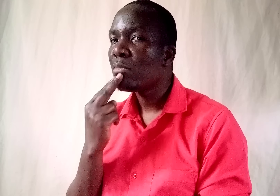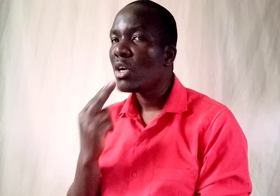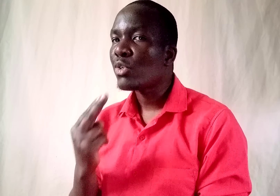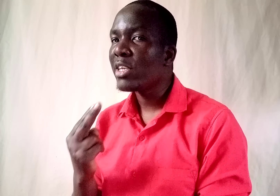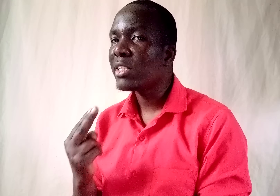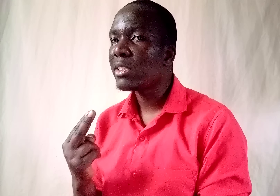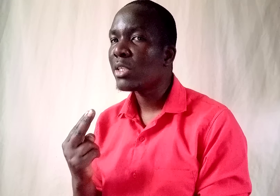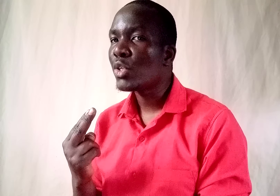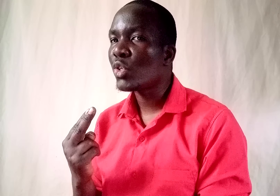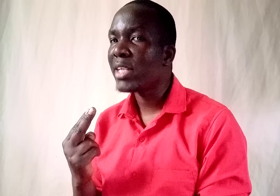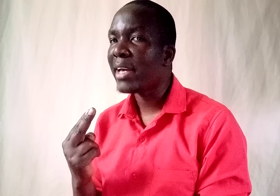So this is Tuesday,